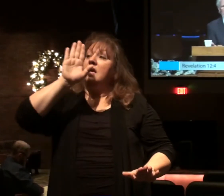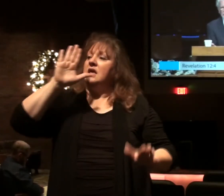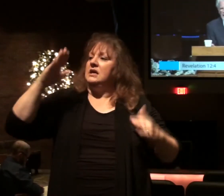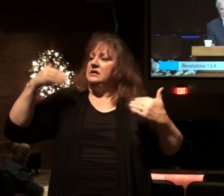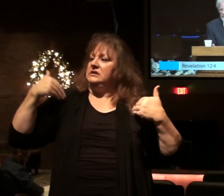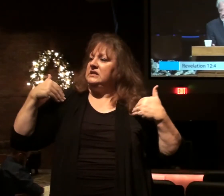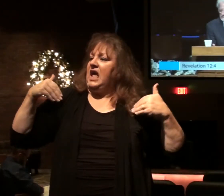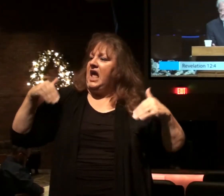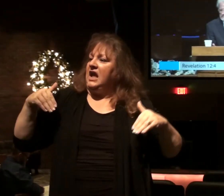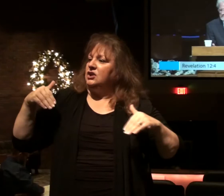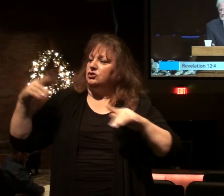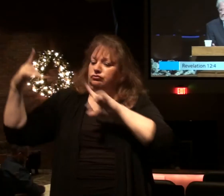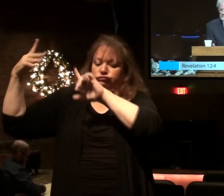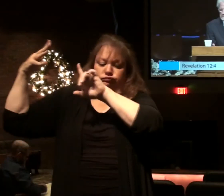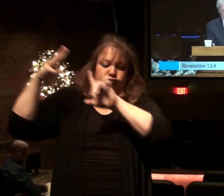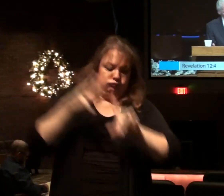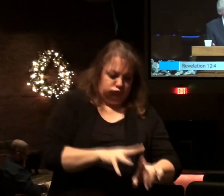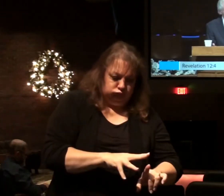were thrown down with him.